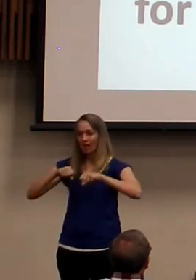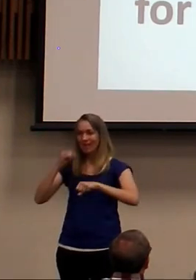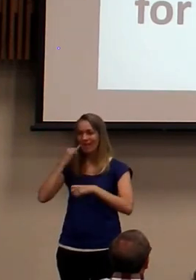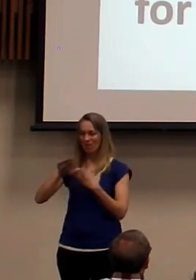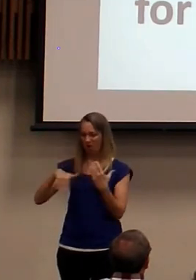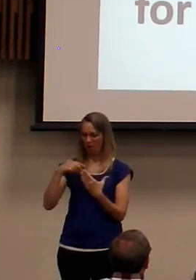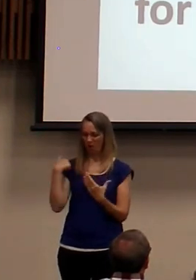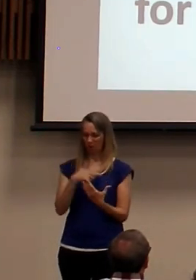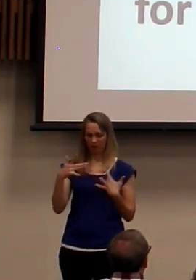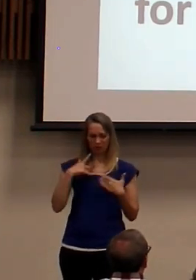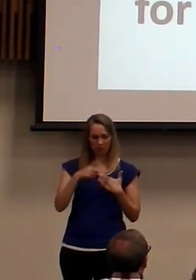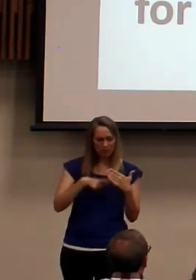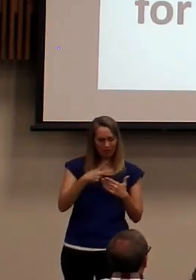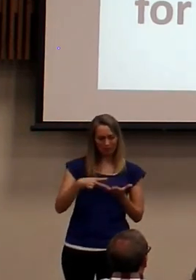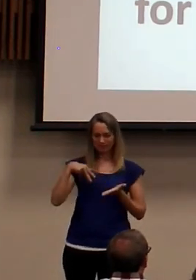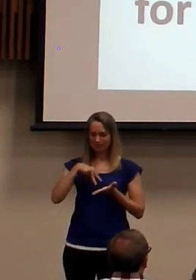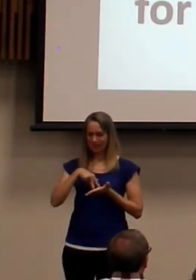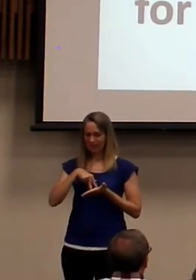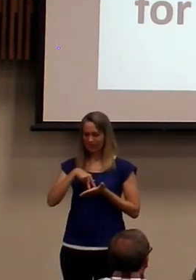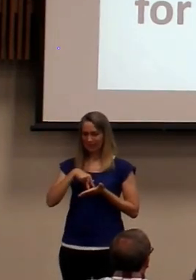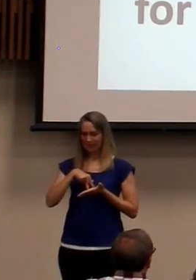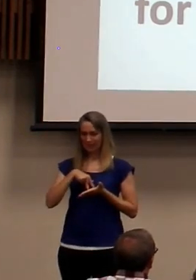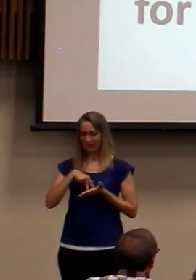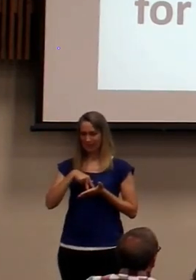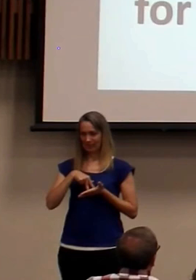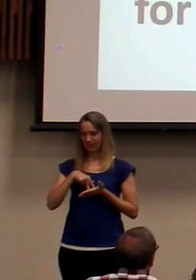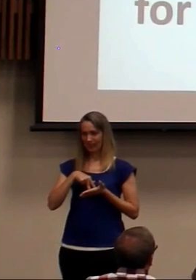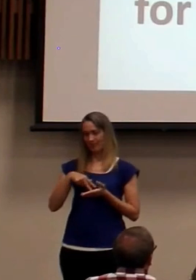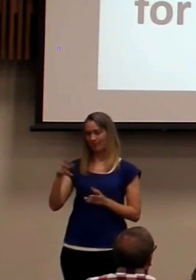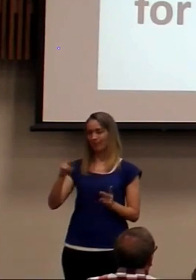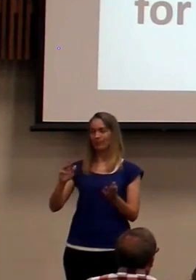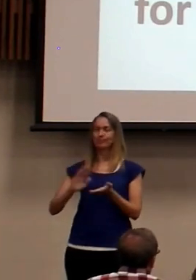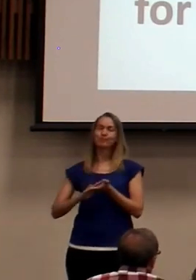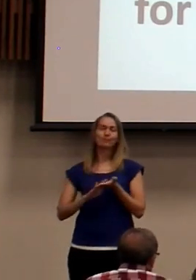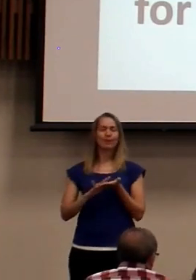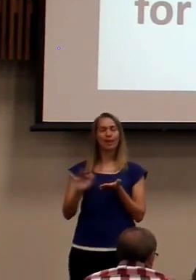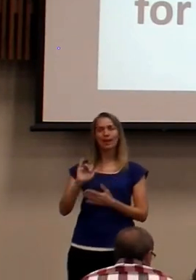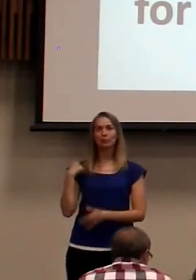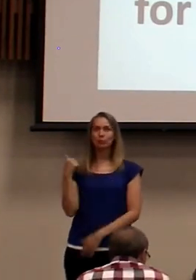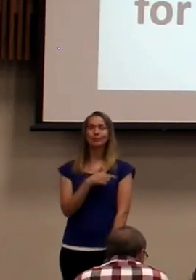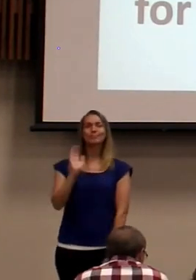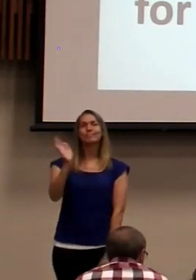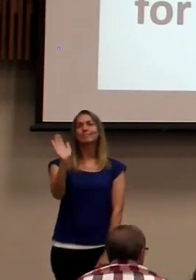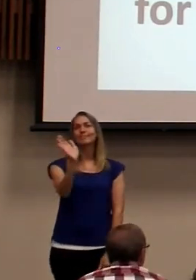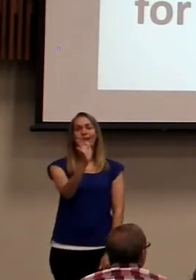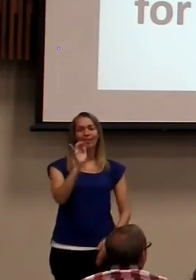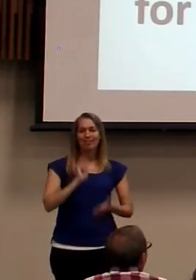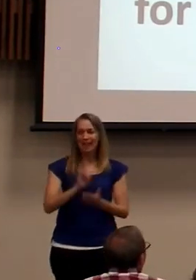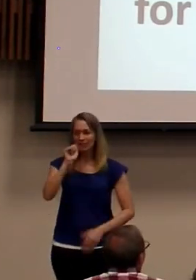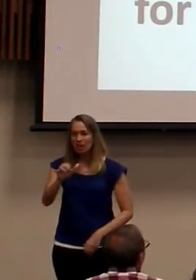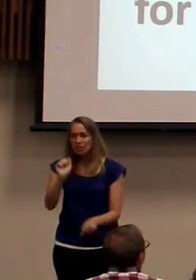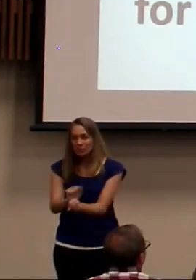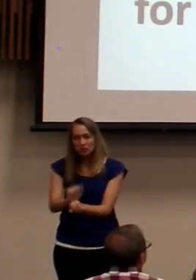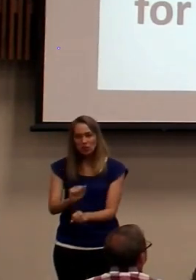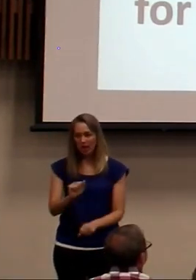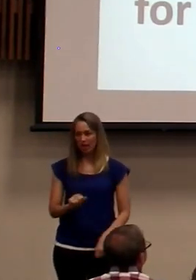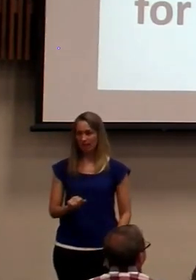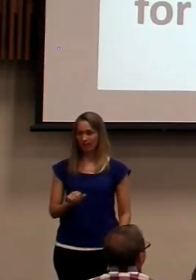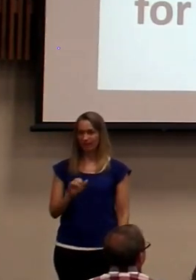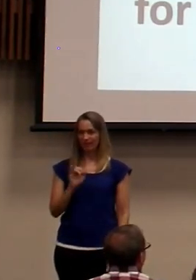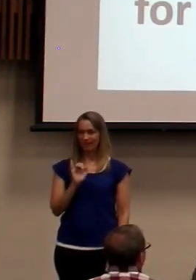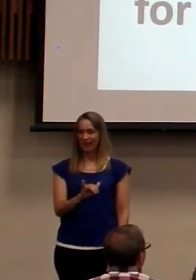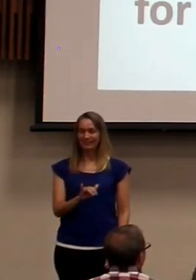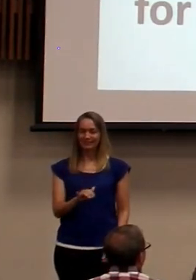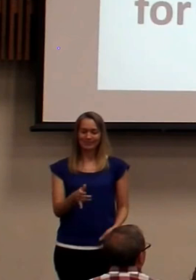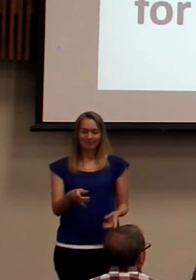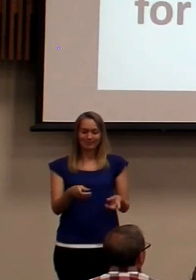ever care about is standing there when everybody looks on us adoringly listening to our message, that's not the job. That's the dessert